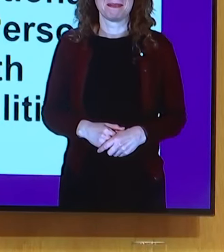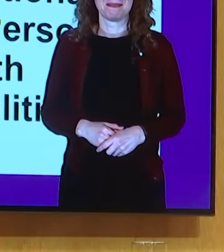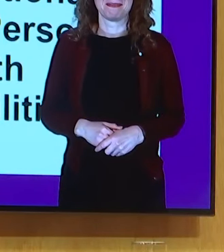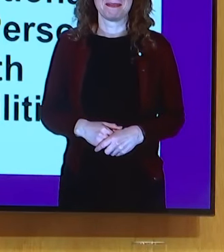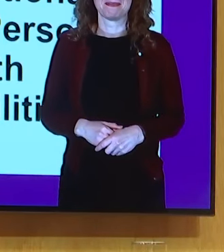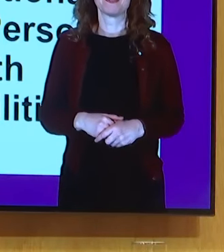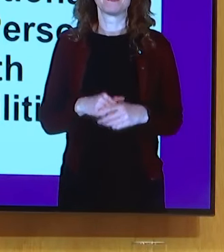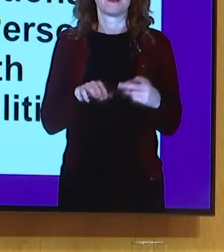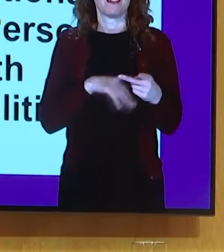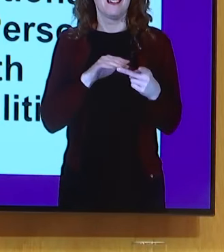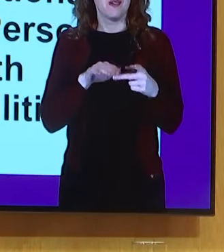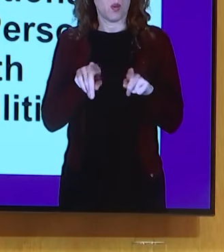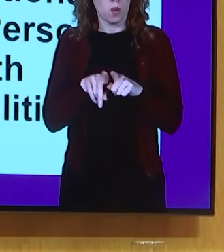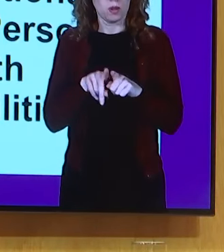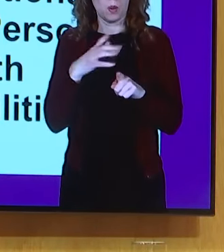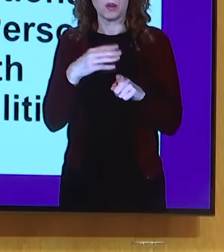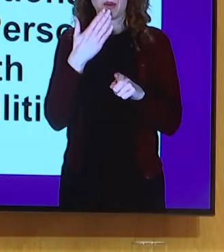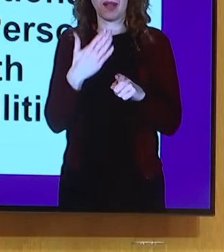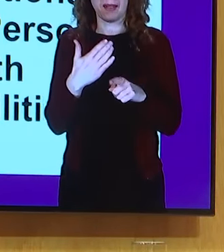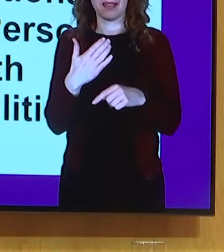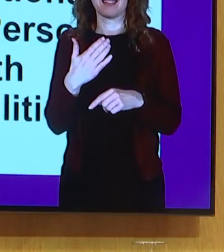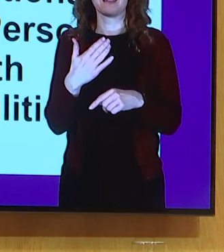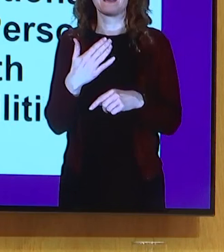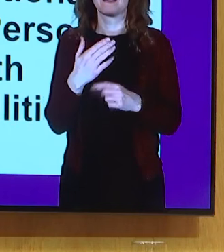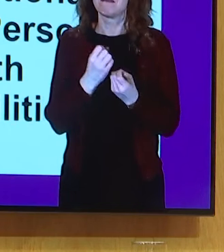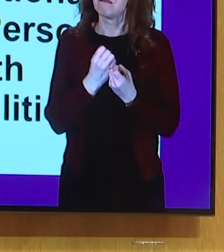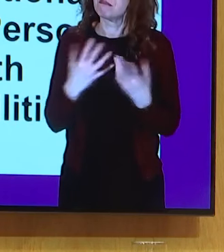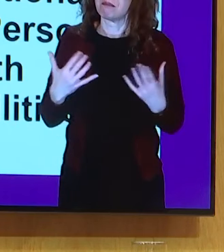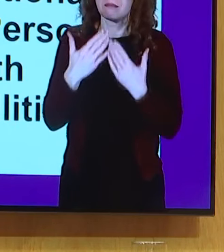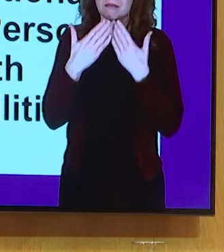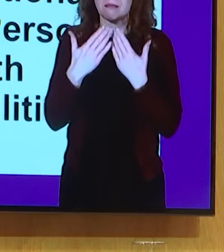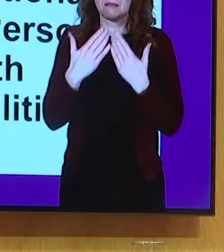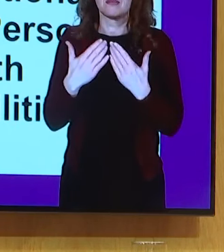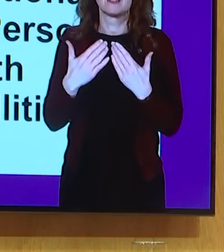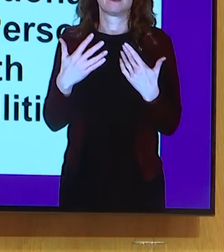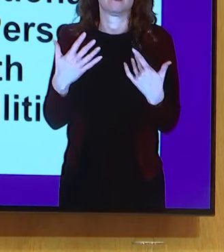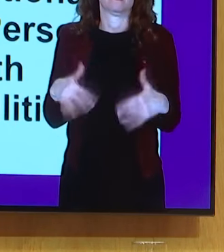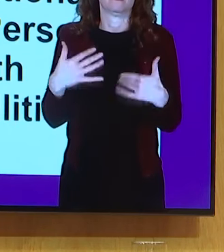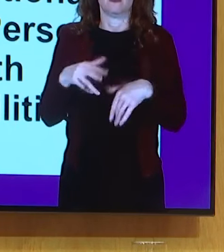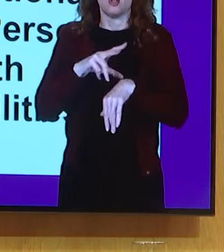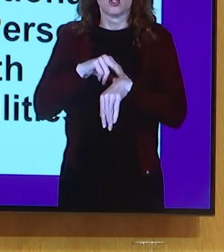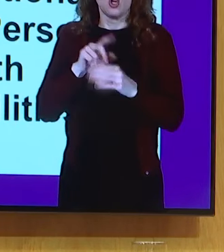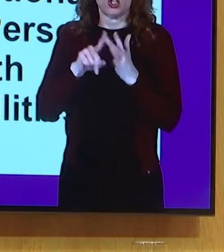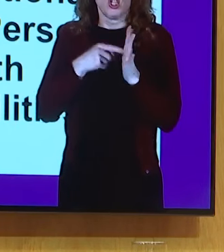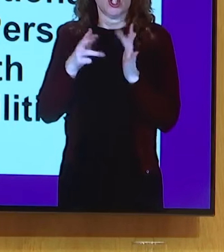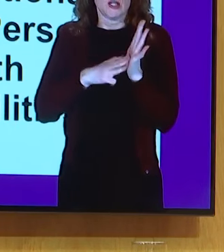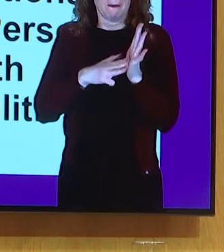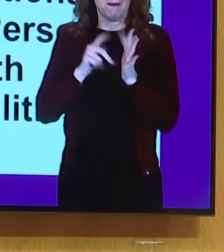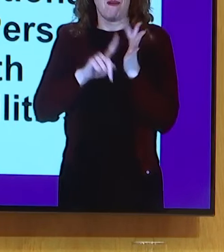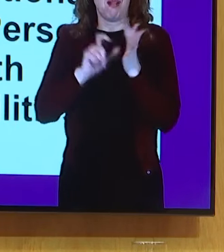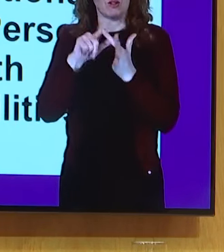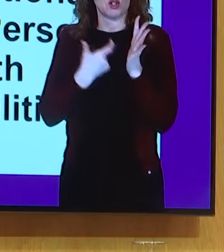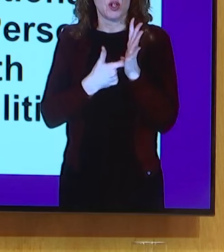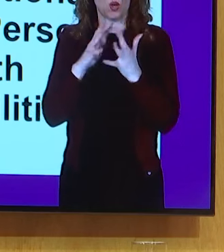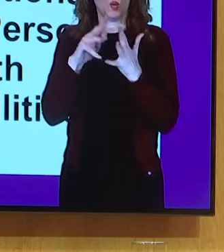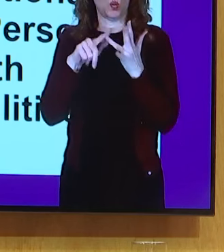I would also like to thank very, very much the incredible Dr. Jim Elder Woodward for your